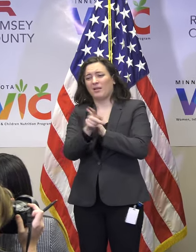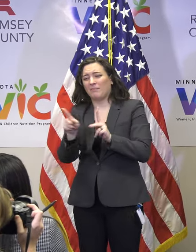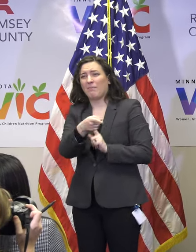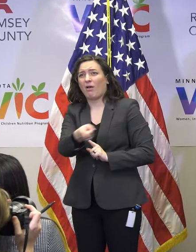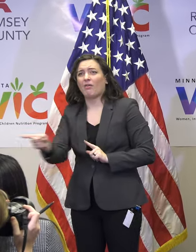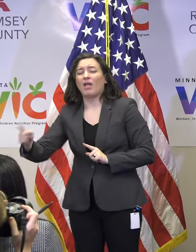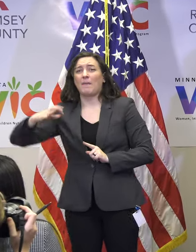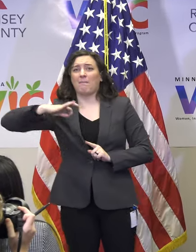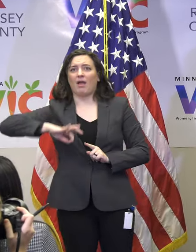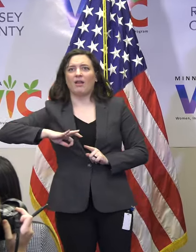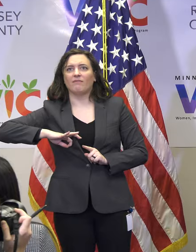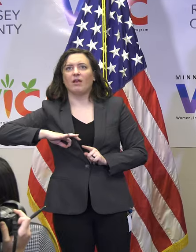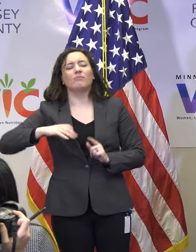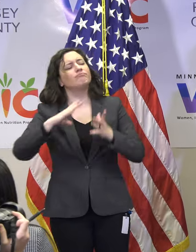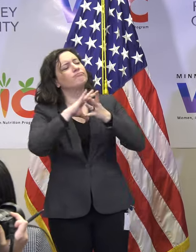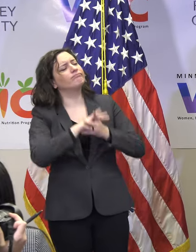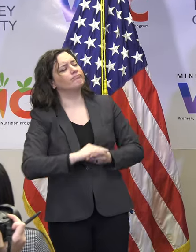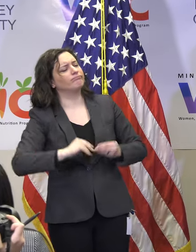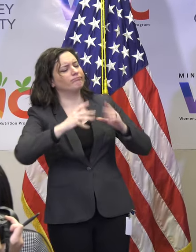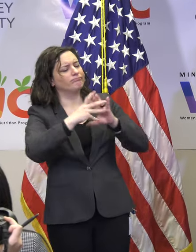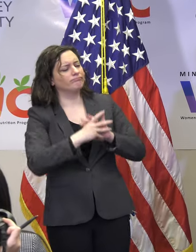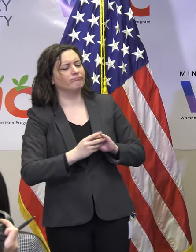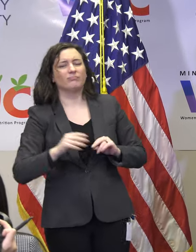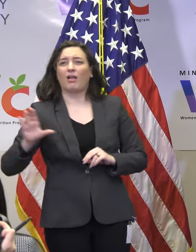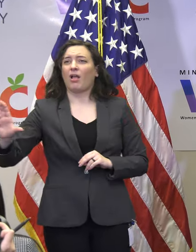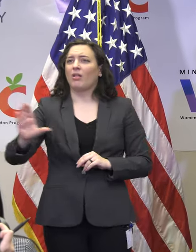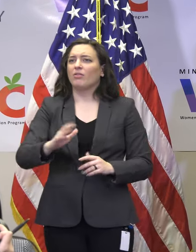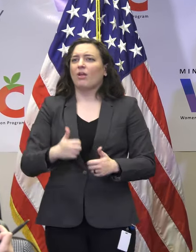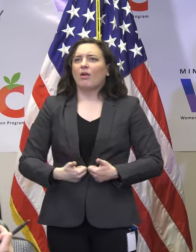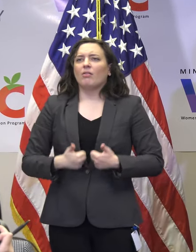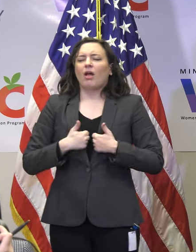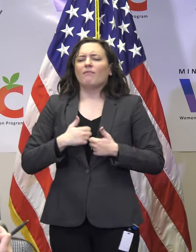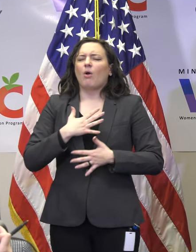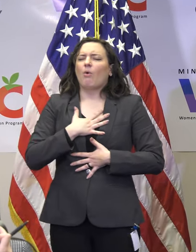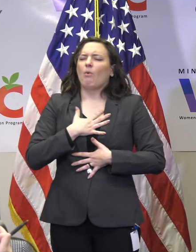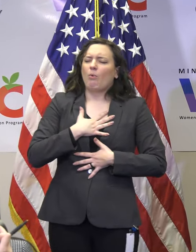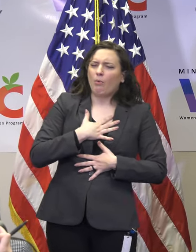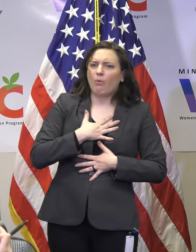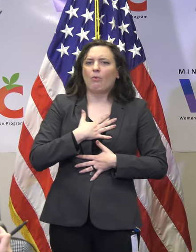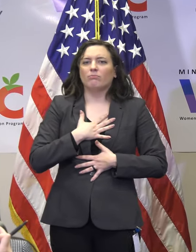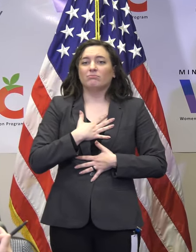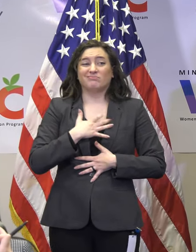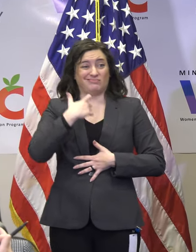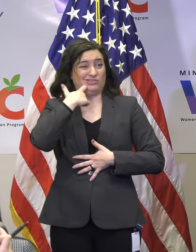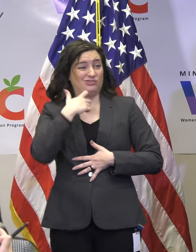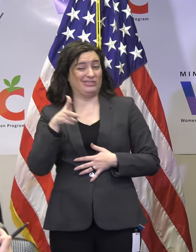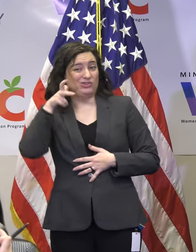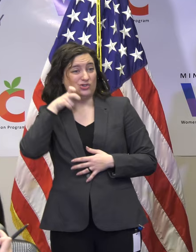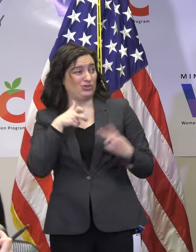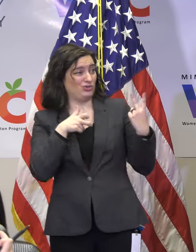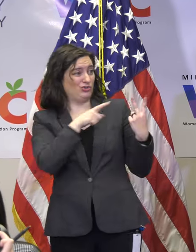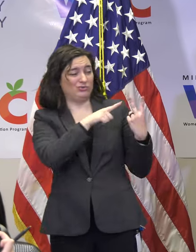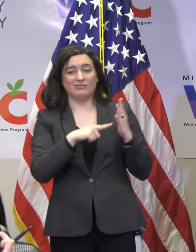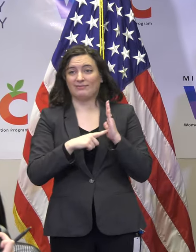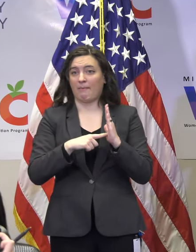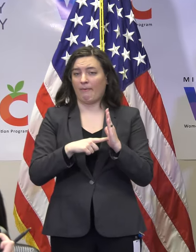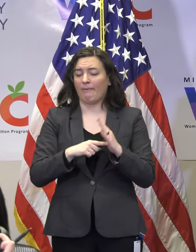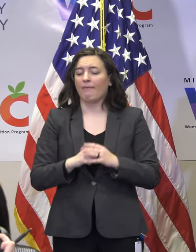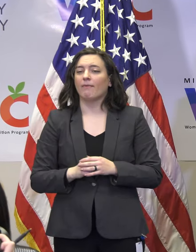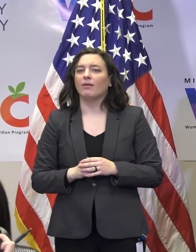compelling stories about the difference that this program has made in their lives. You just heard examples. Had a chance